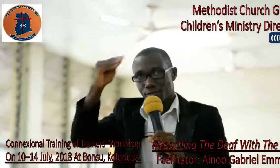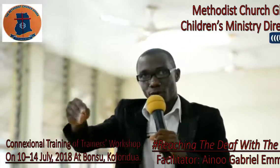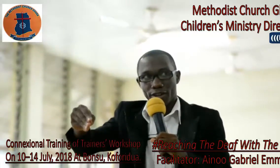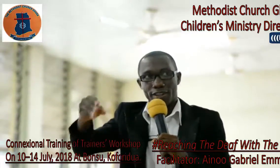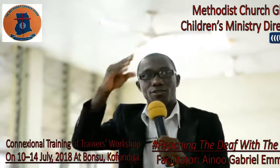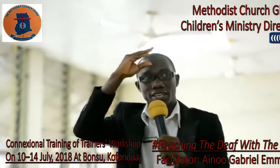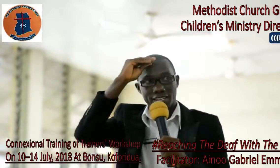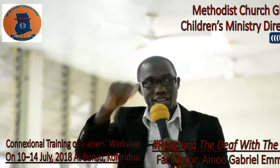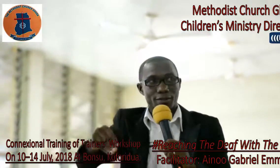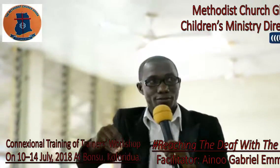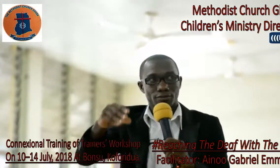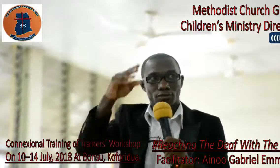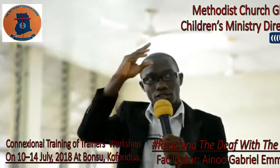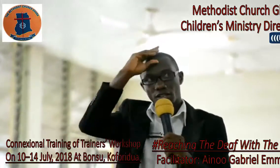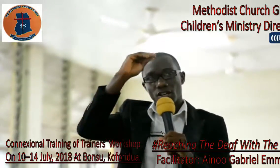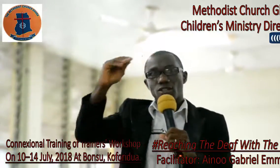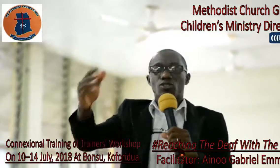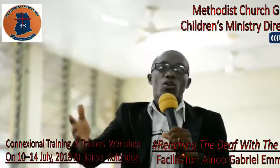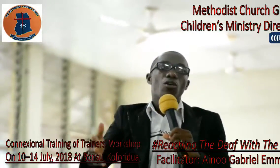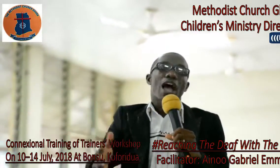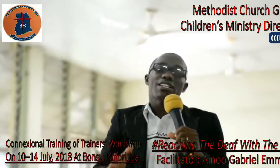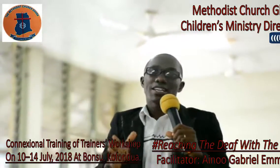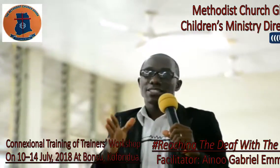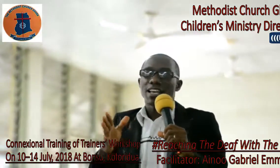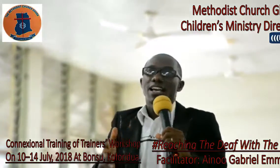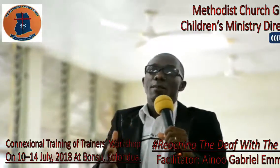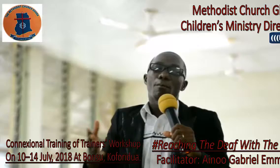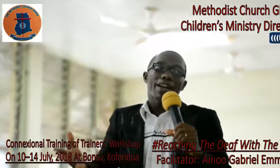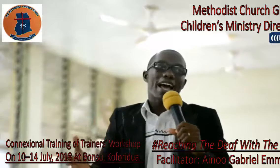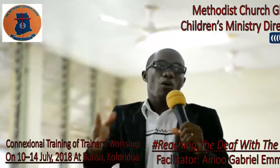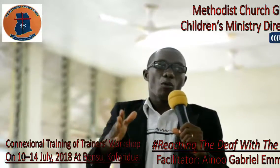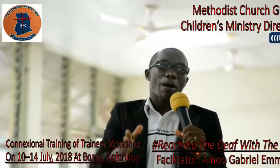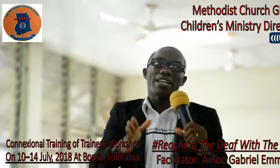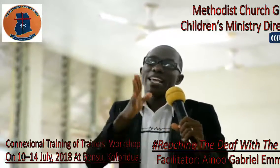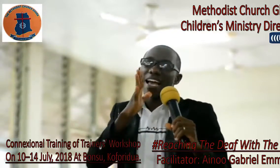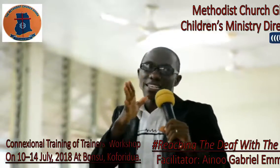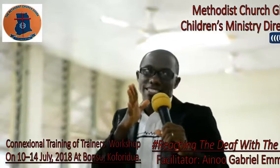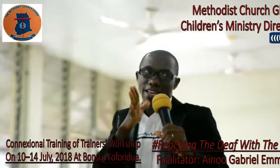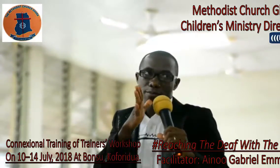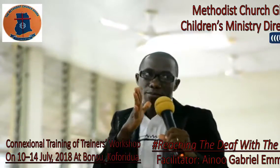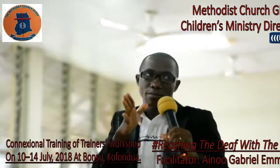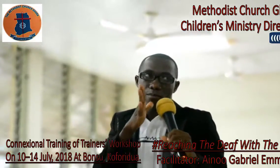boy. A woman. So I just said mother, woman, they are the same.